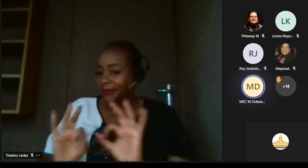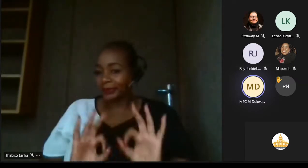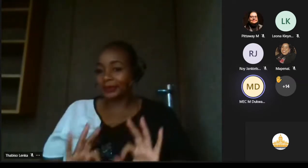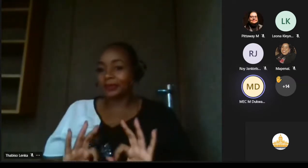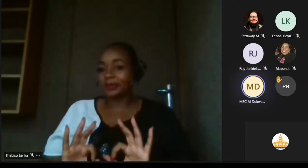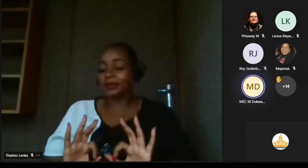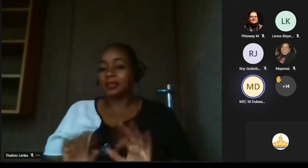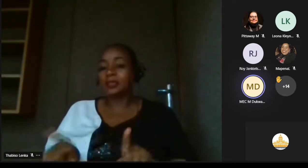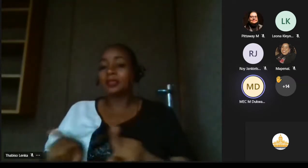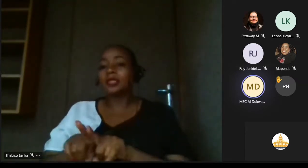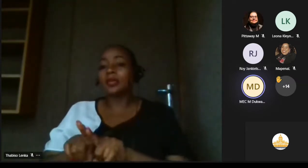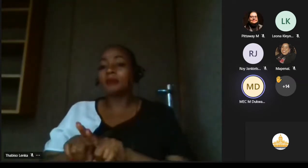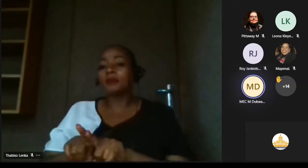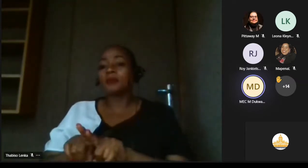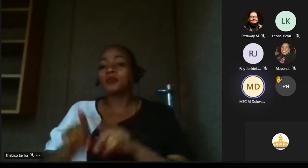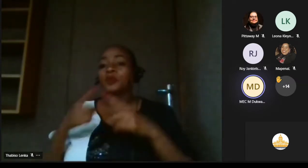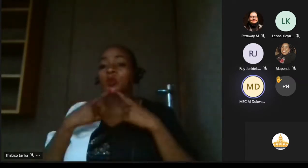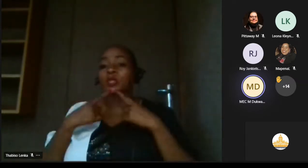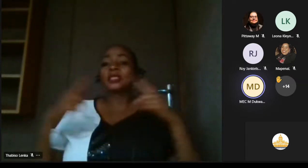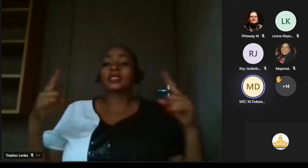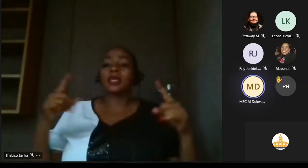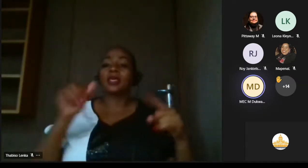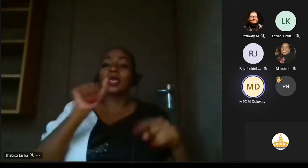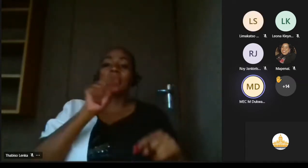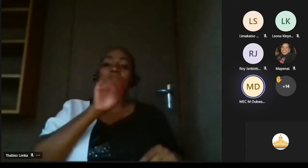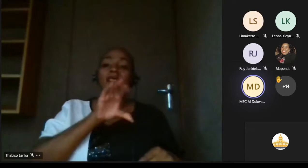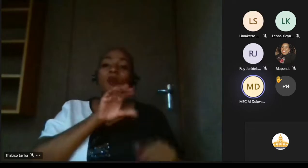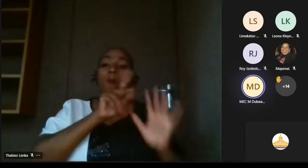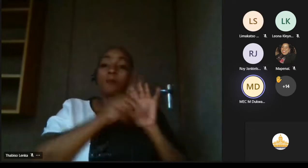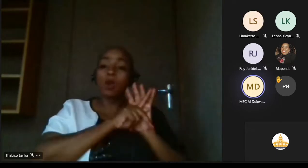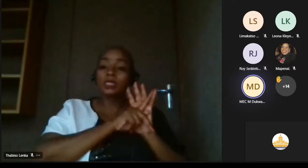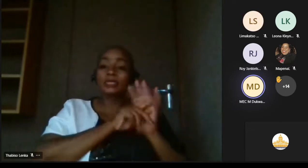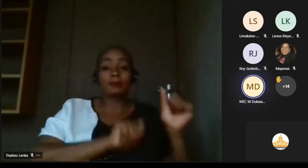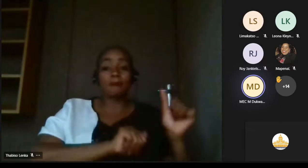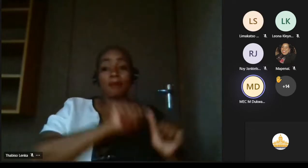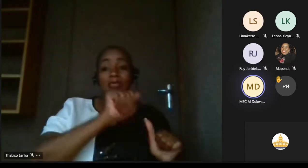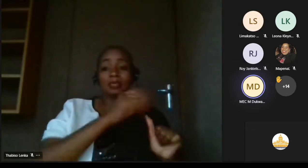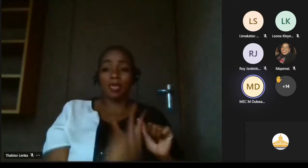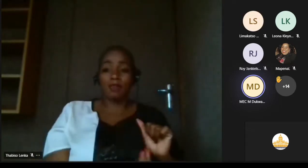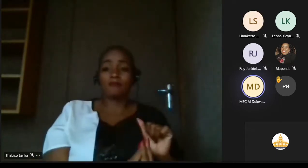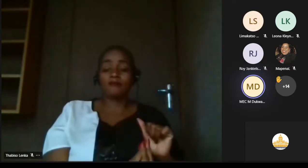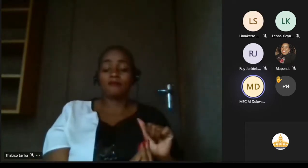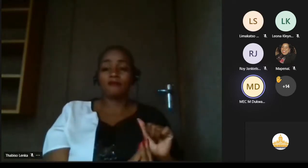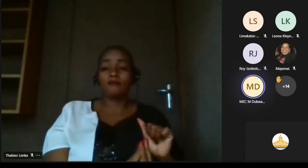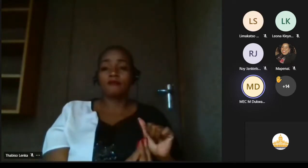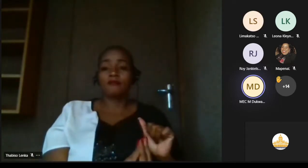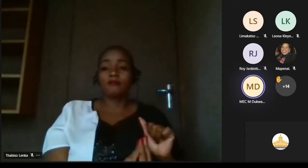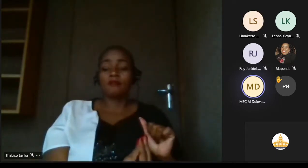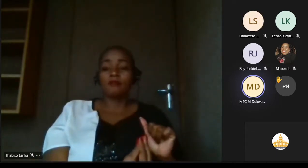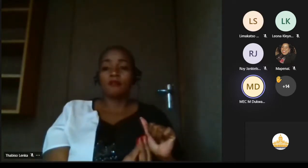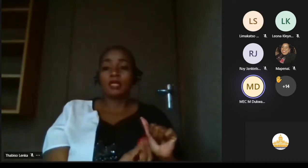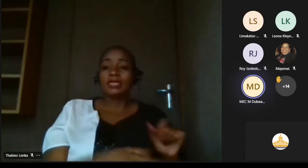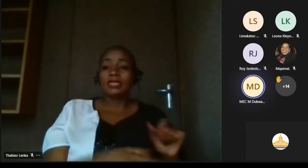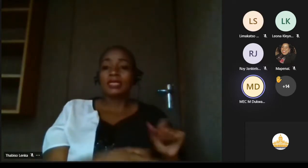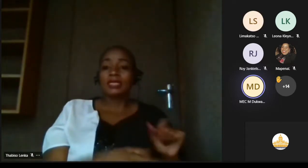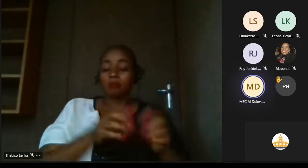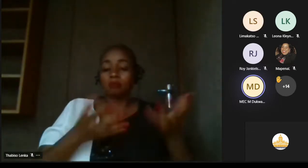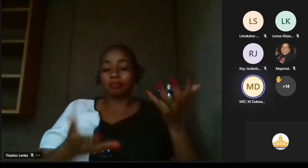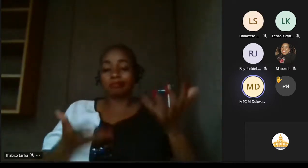message to the ANC is, with the policies, the best policies that we have, match those with